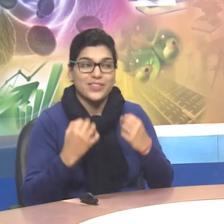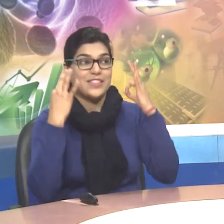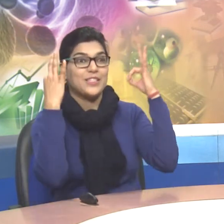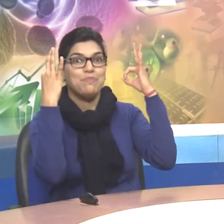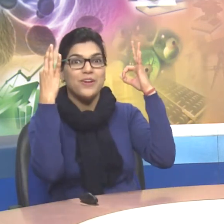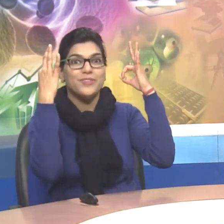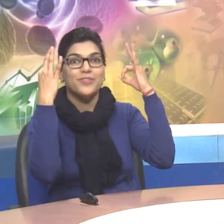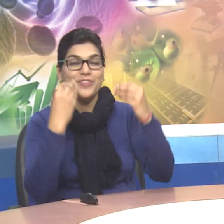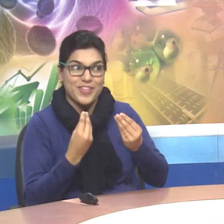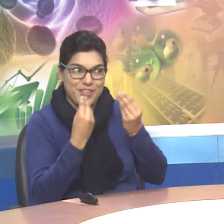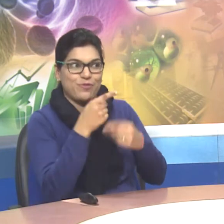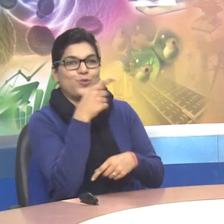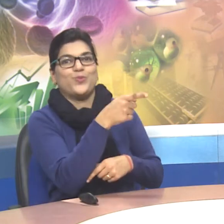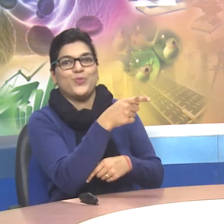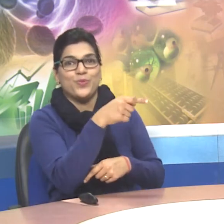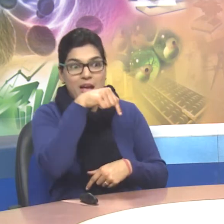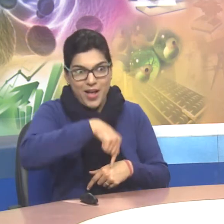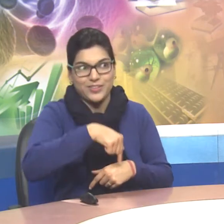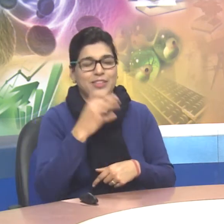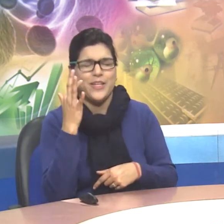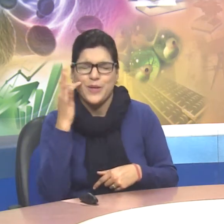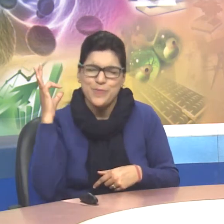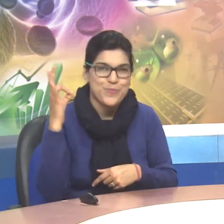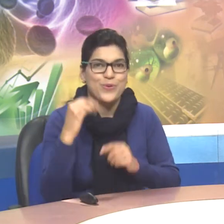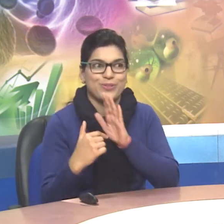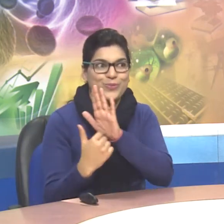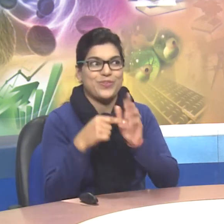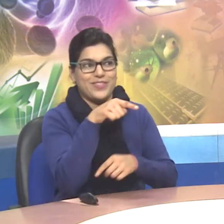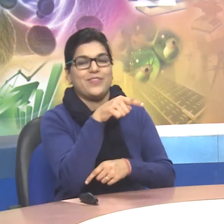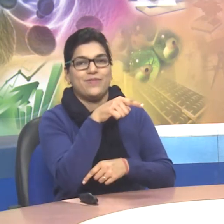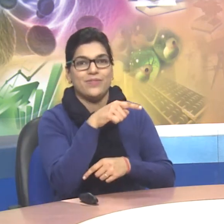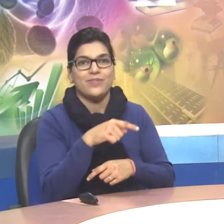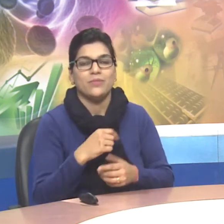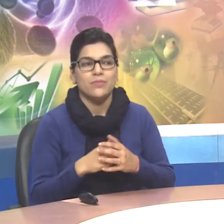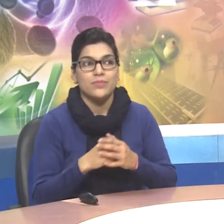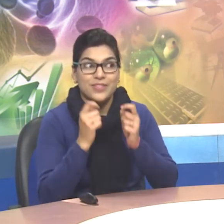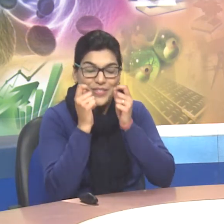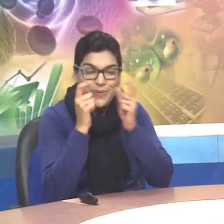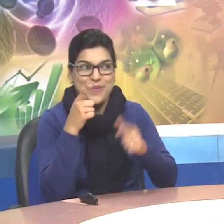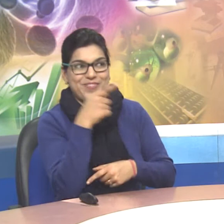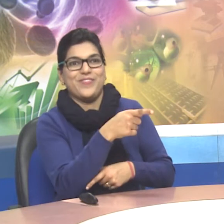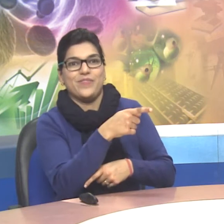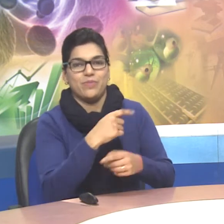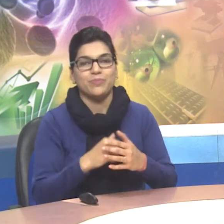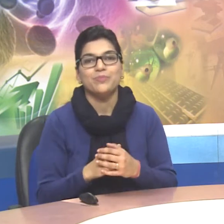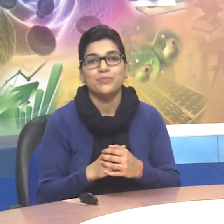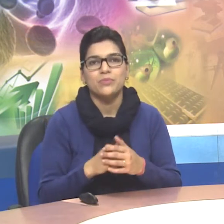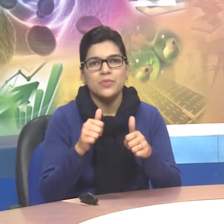Father and I have something very special for you on this important event.